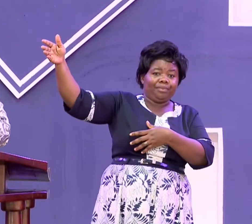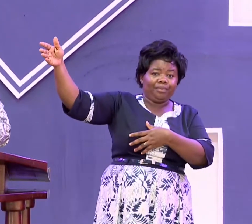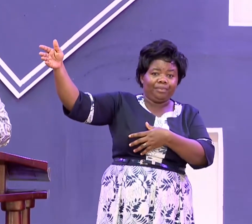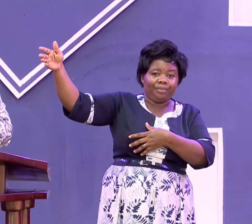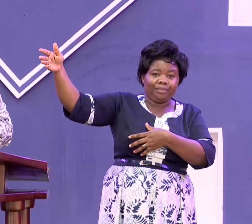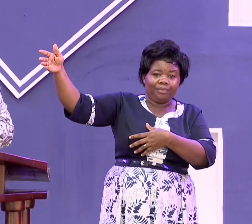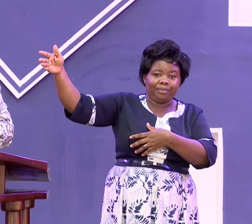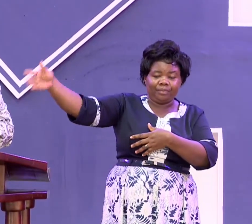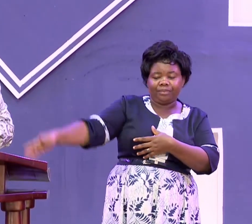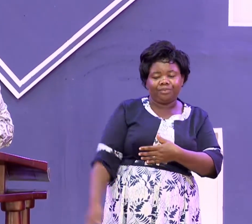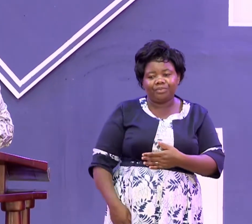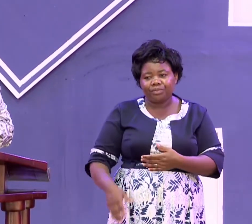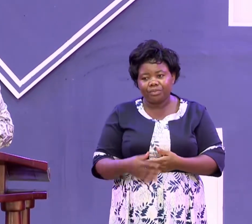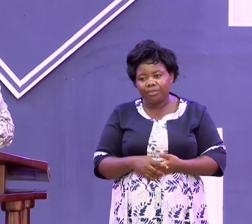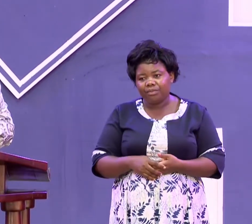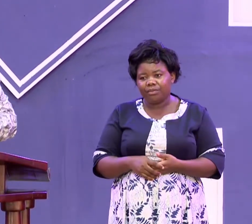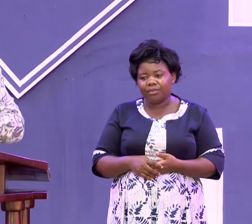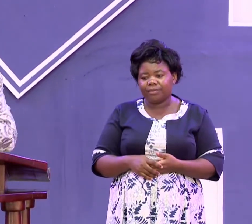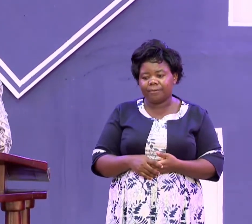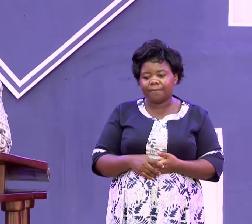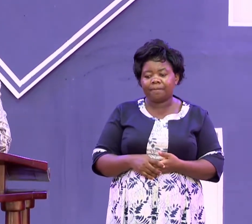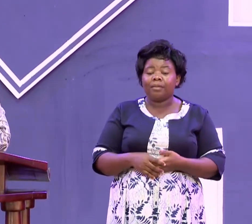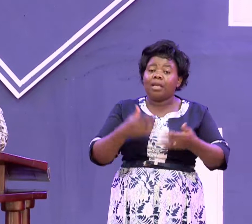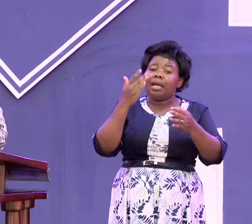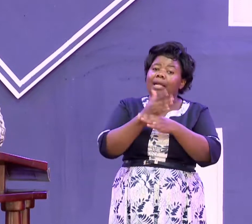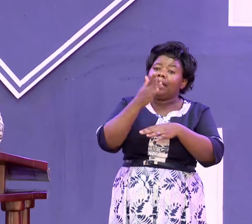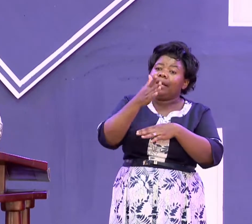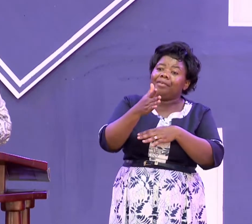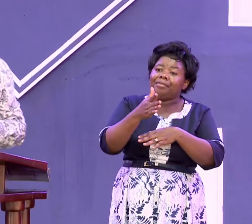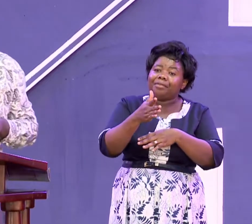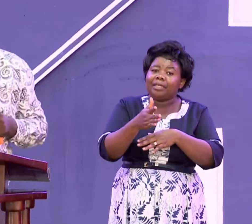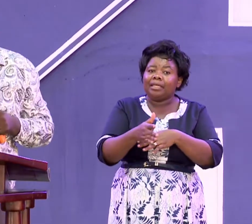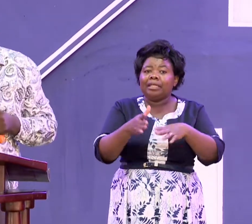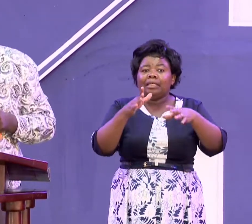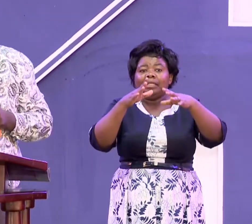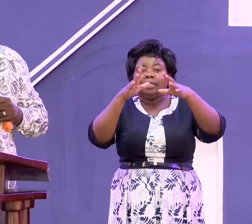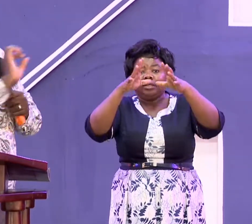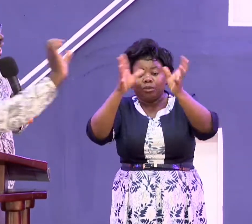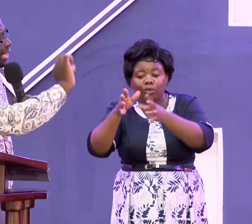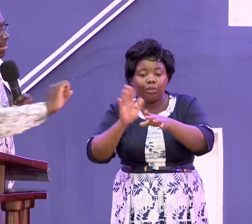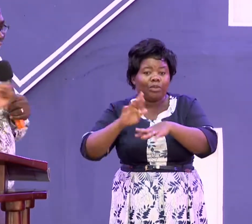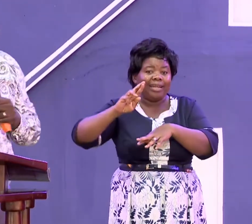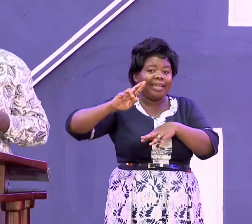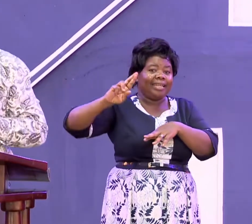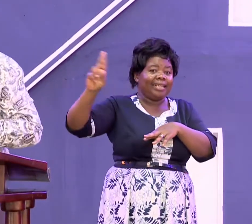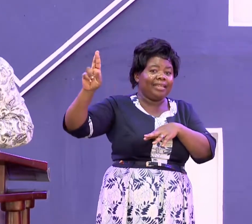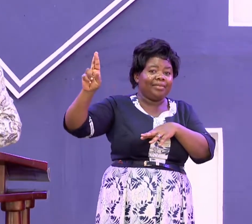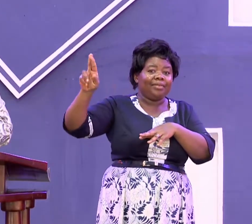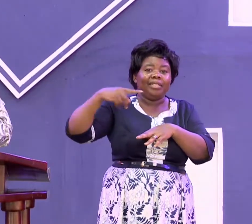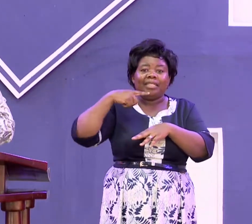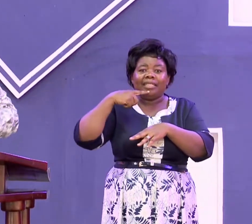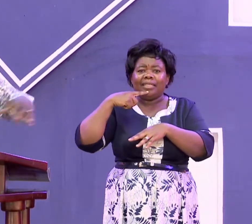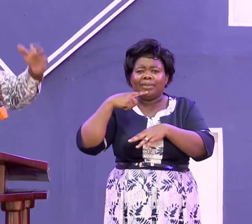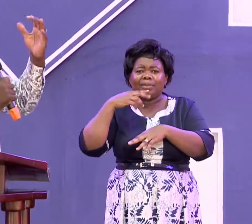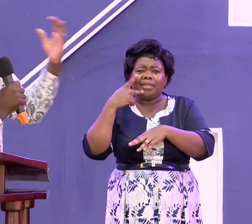And then this group will celebrate, as we say. They will answer him